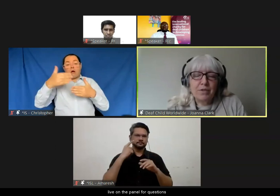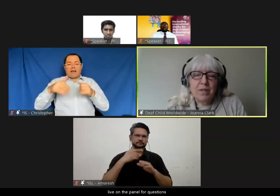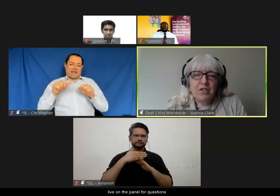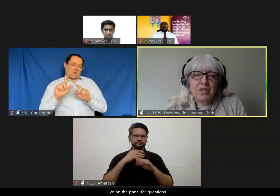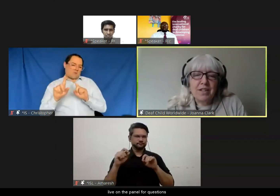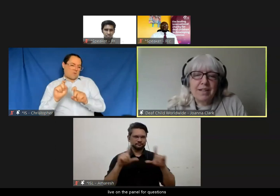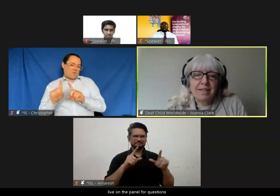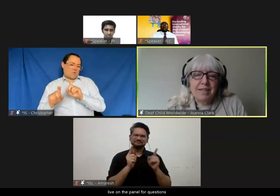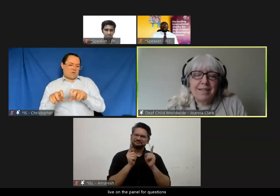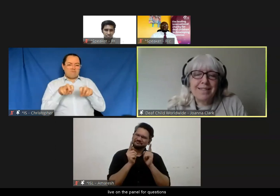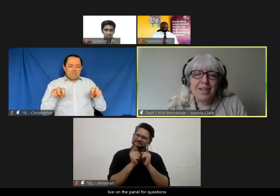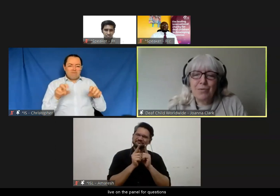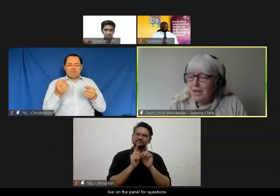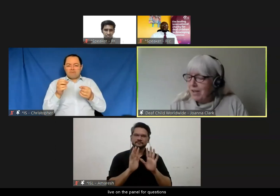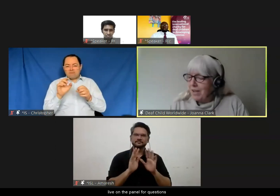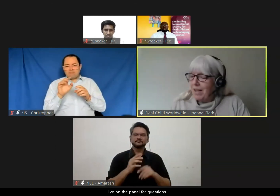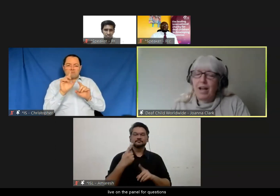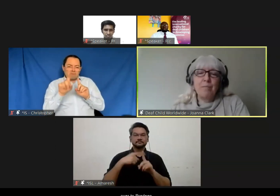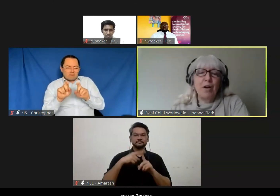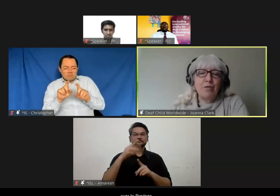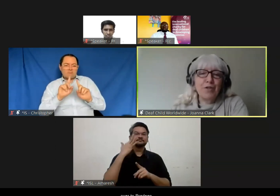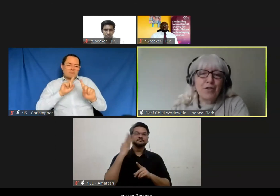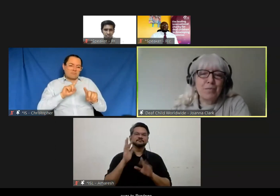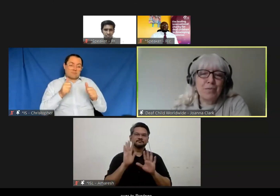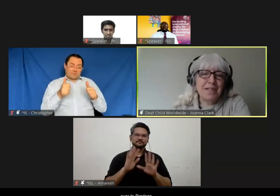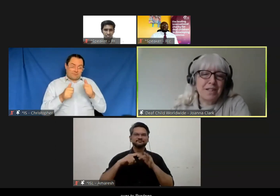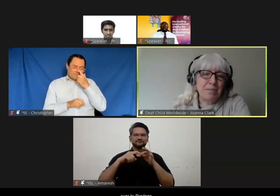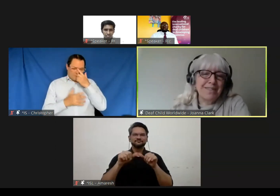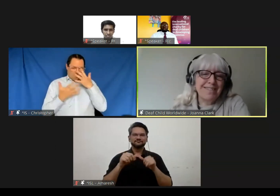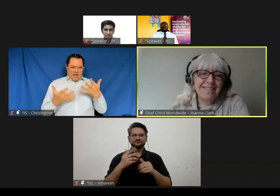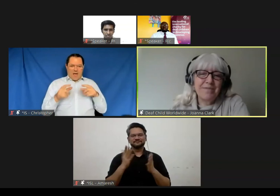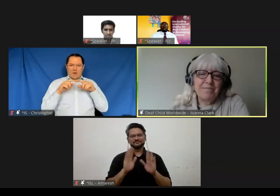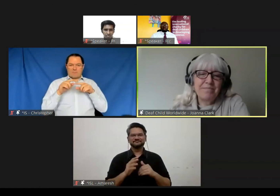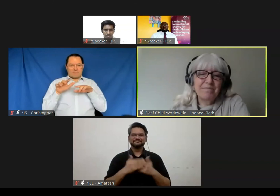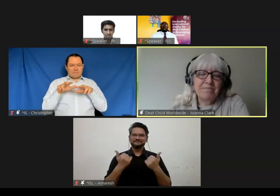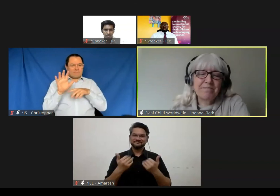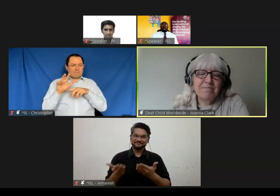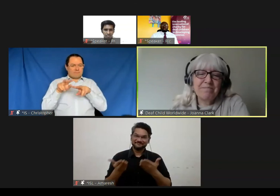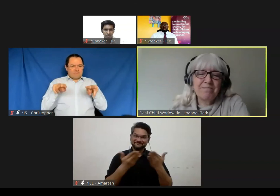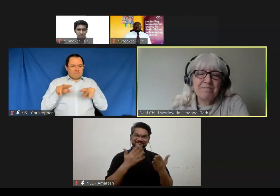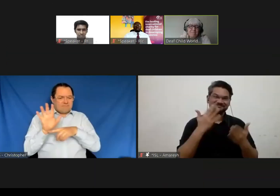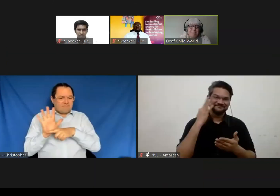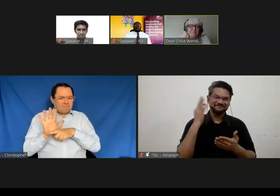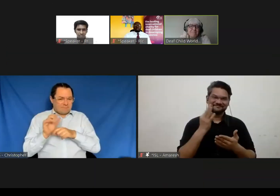panel for questions and answers. So over to Pradeep.